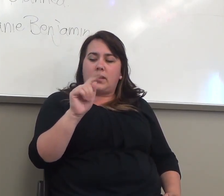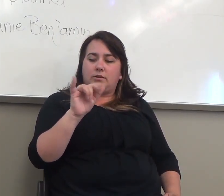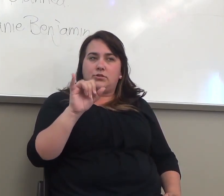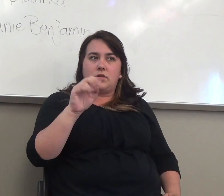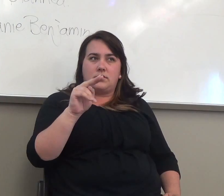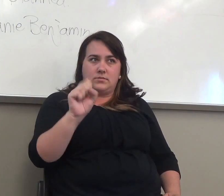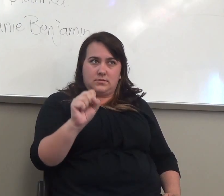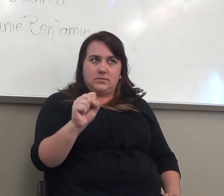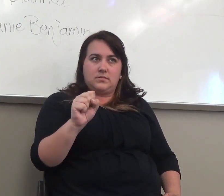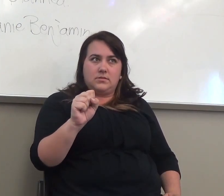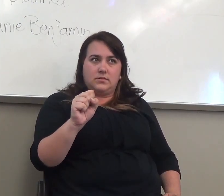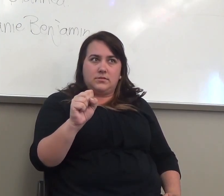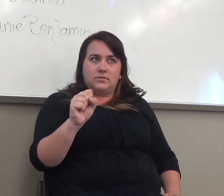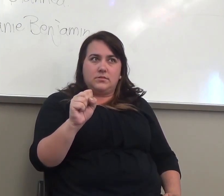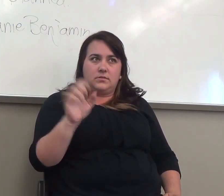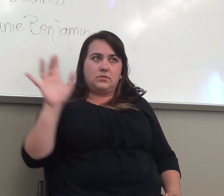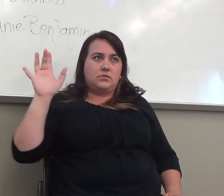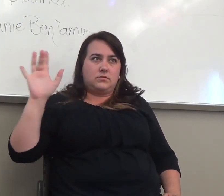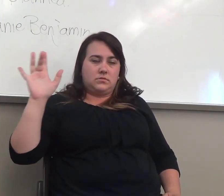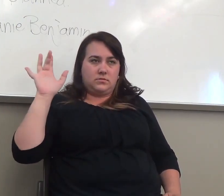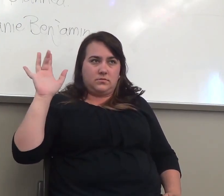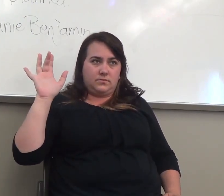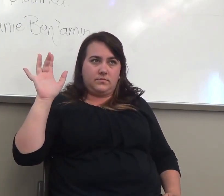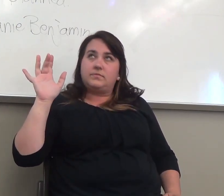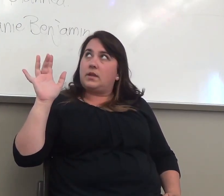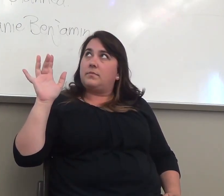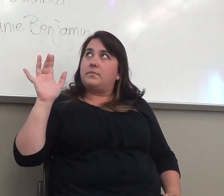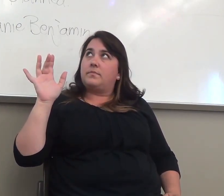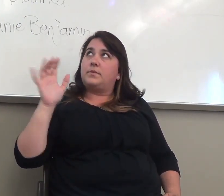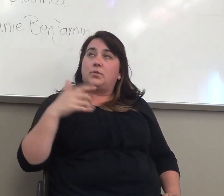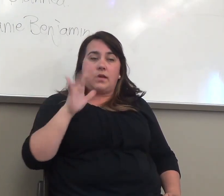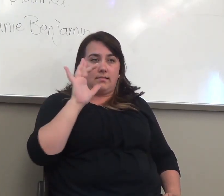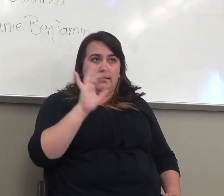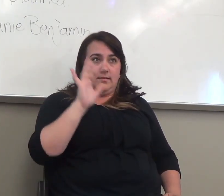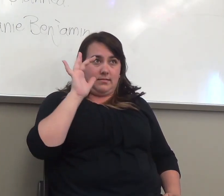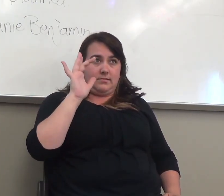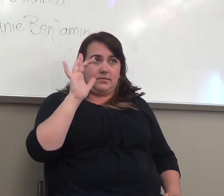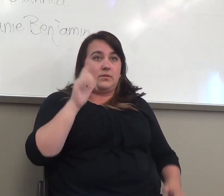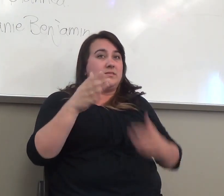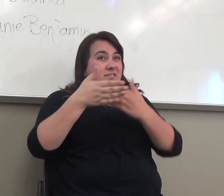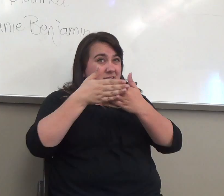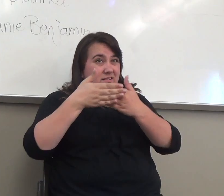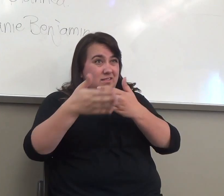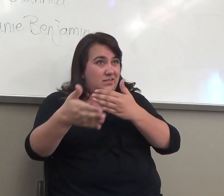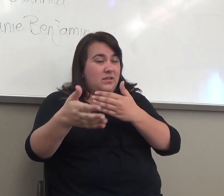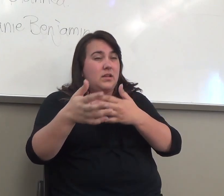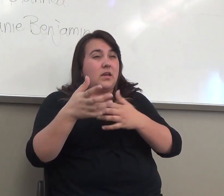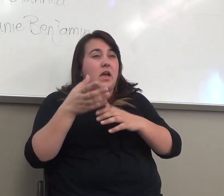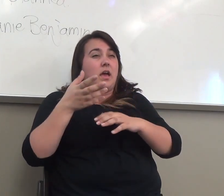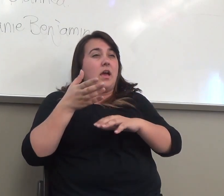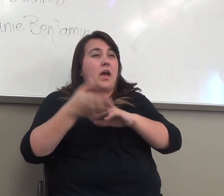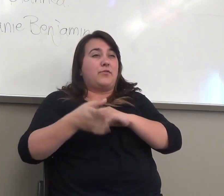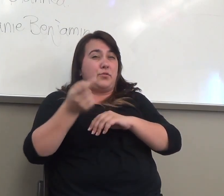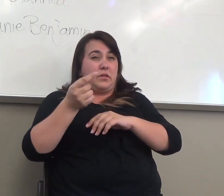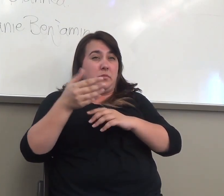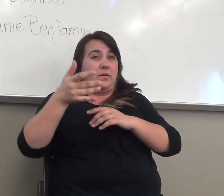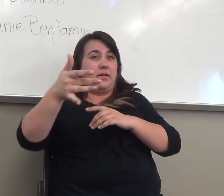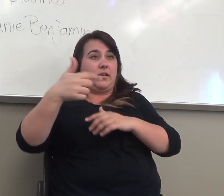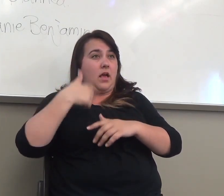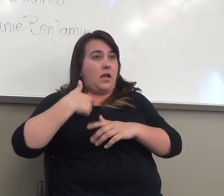that rule, so you can set this already. No contractions. So click contractions and it'll stop on all the contractions, which will drive you